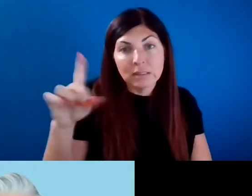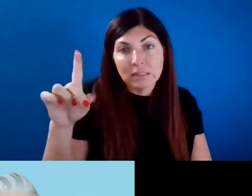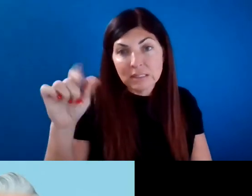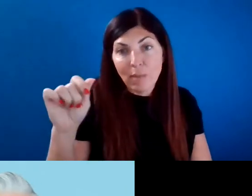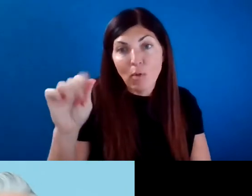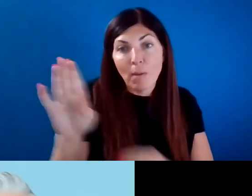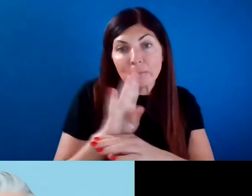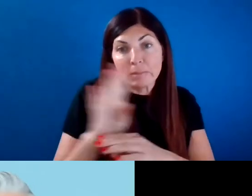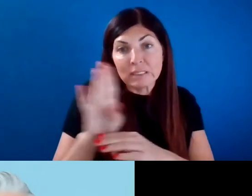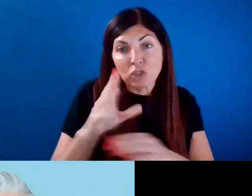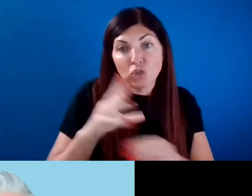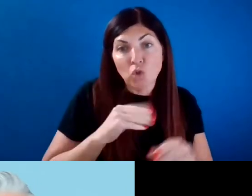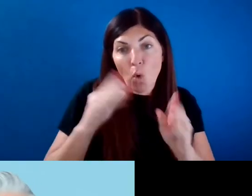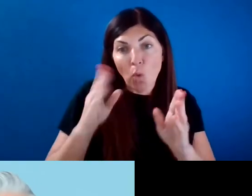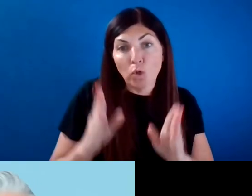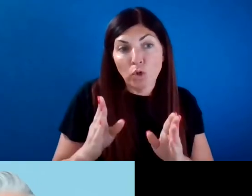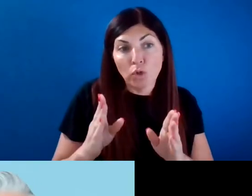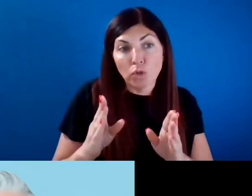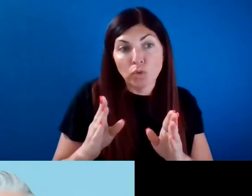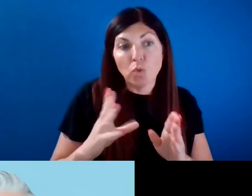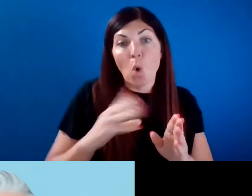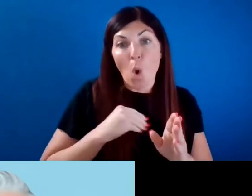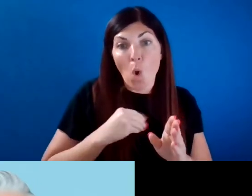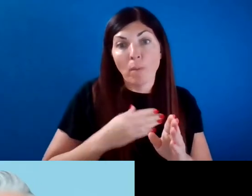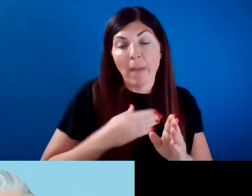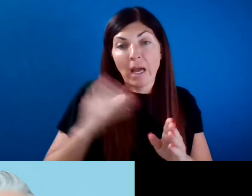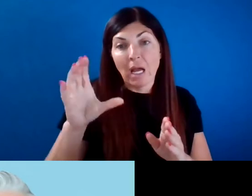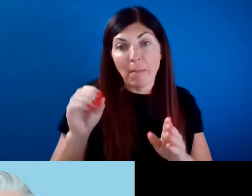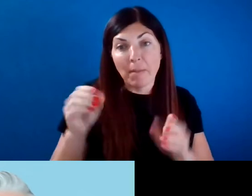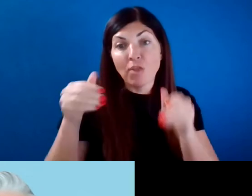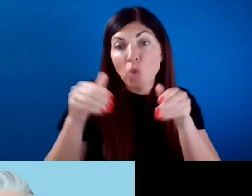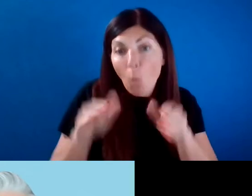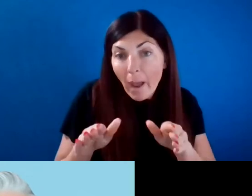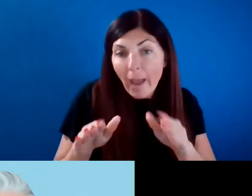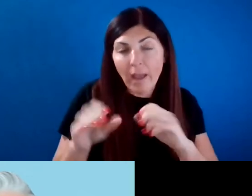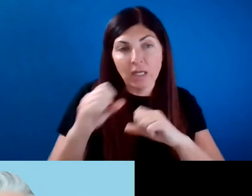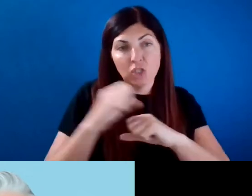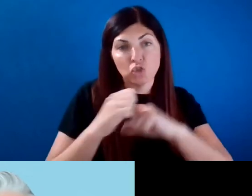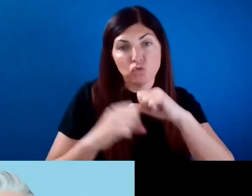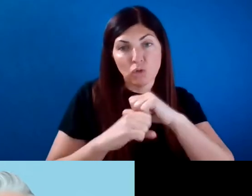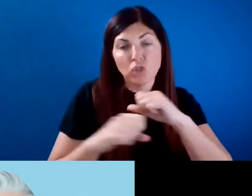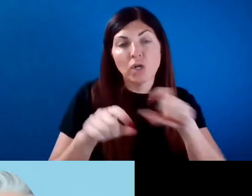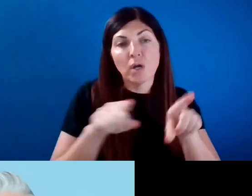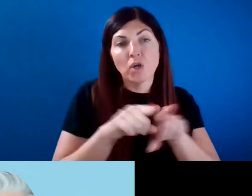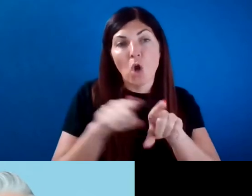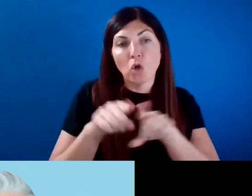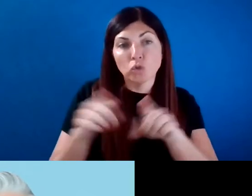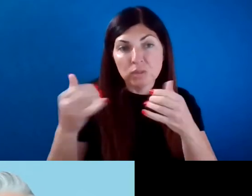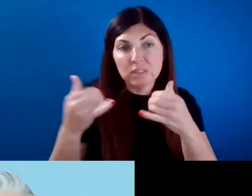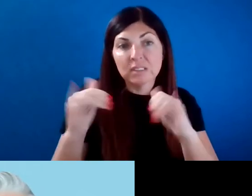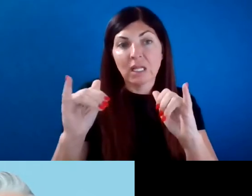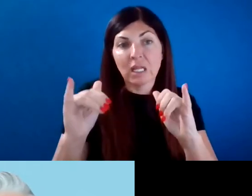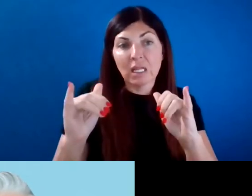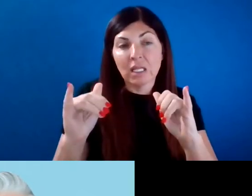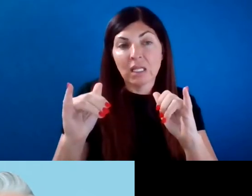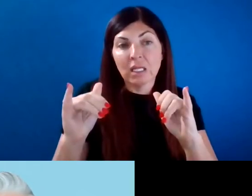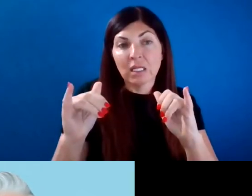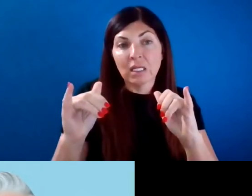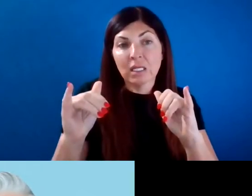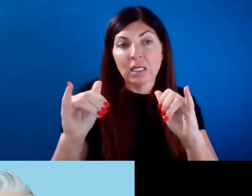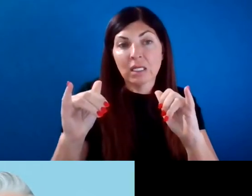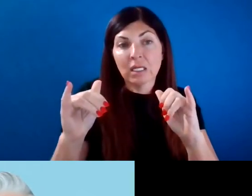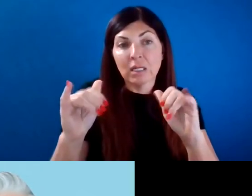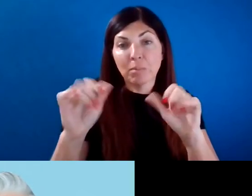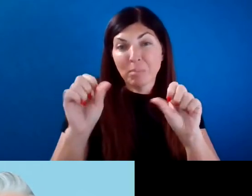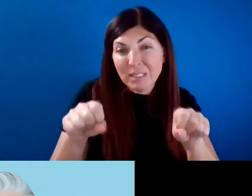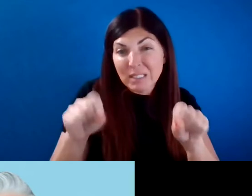owner to own my company the way that it's structured and also still potentially